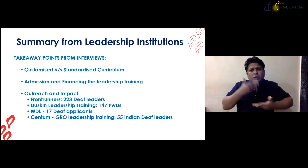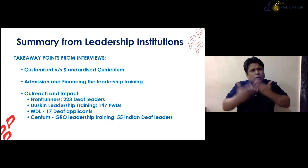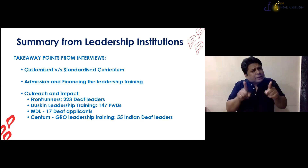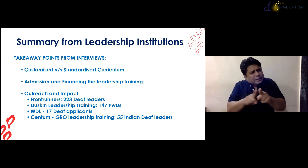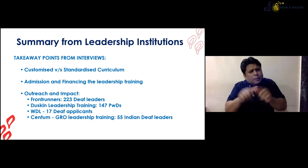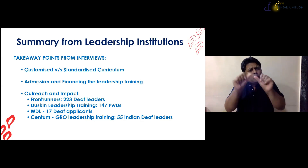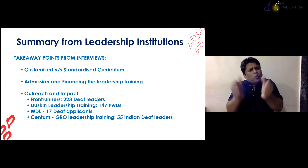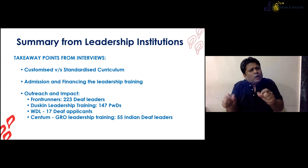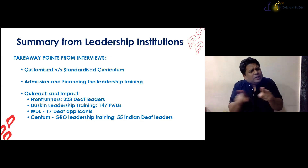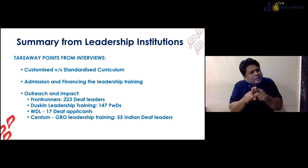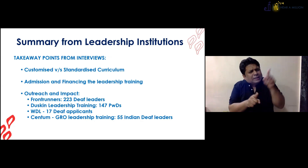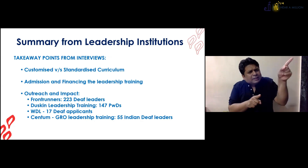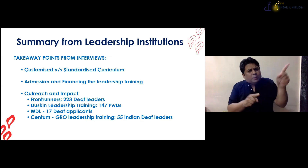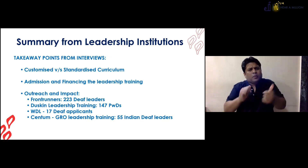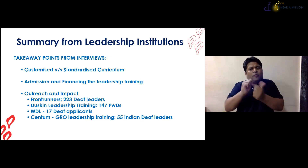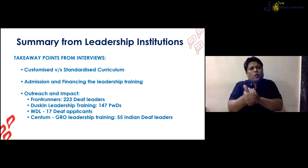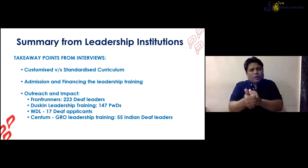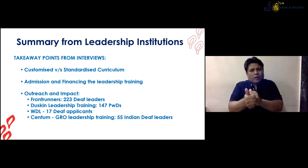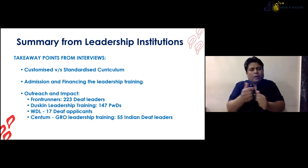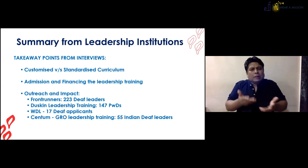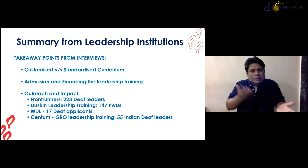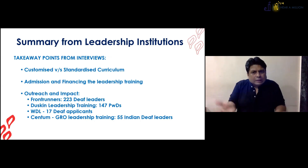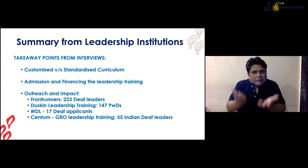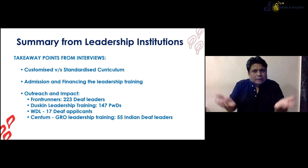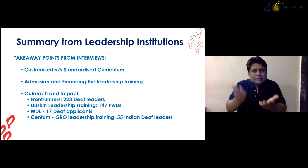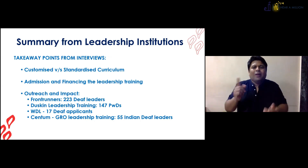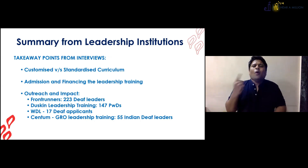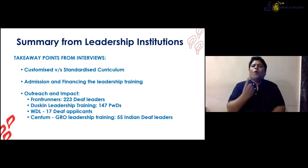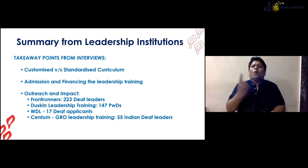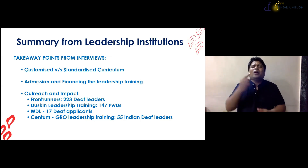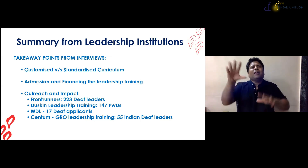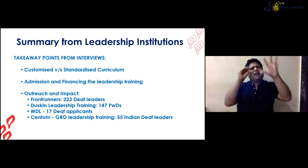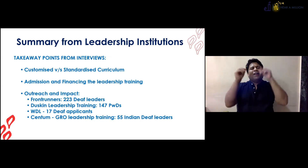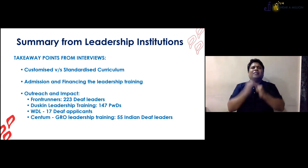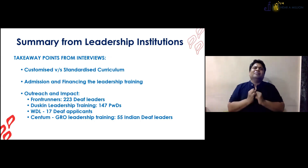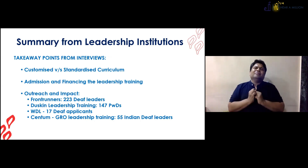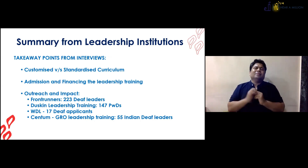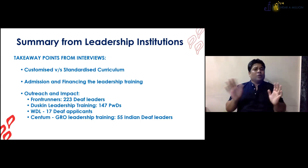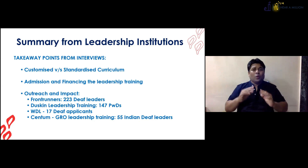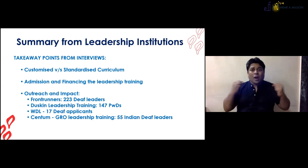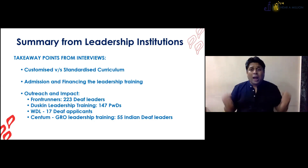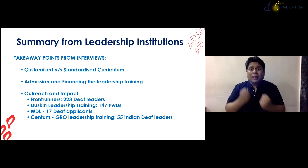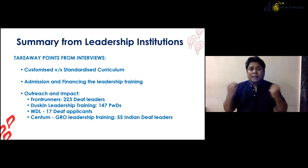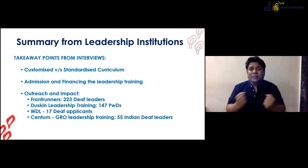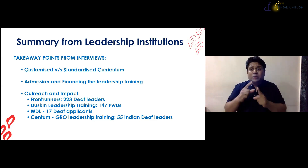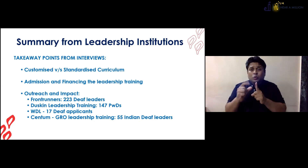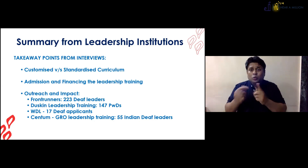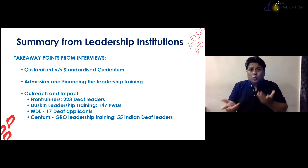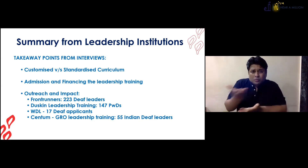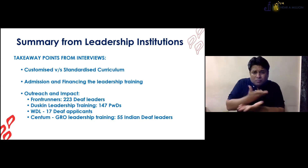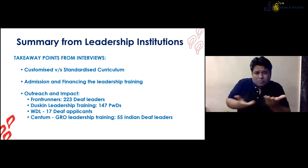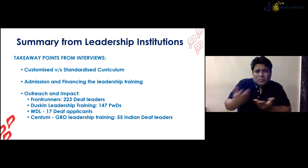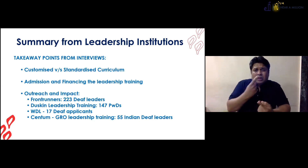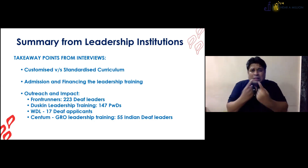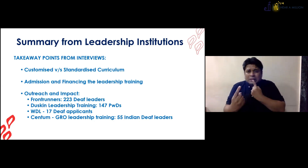2019. Then they had a similar model of training people and encouraging them, doing the training and everything